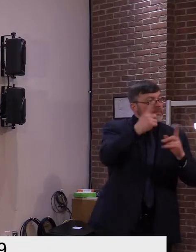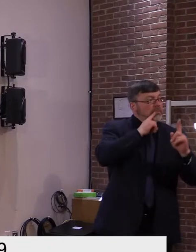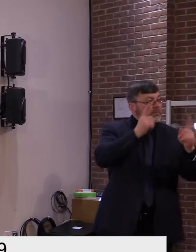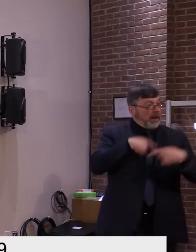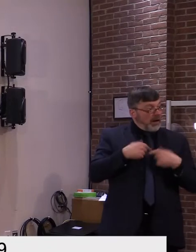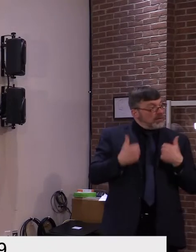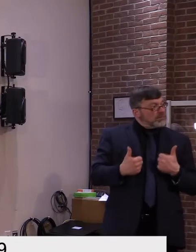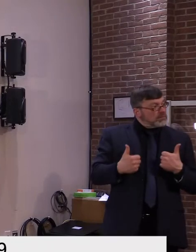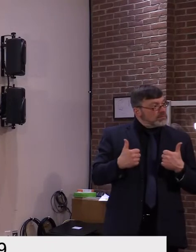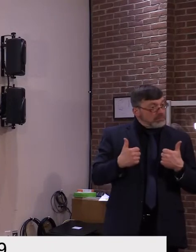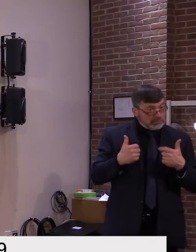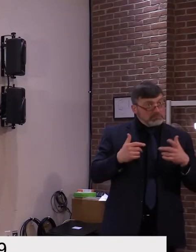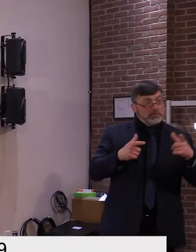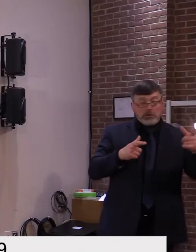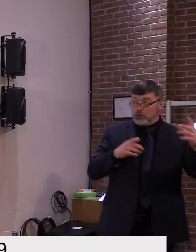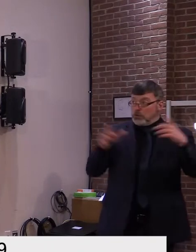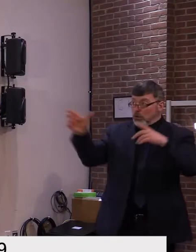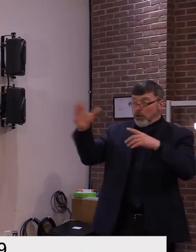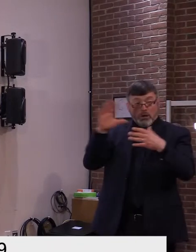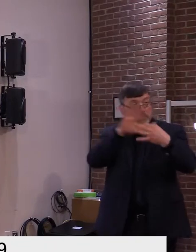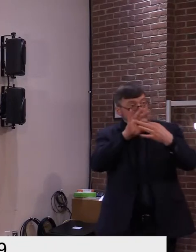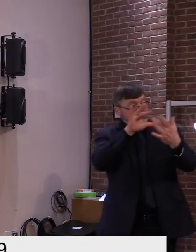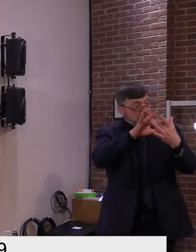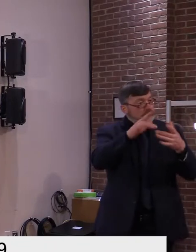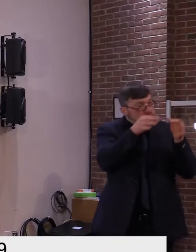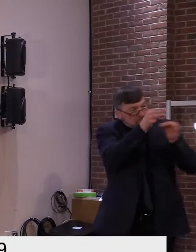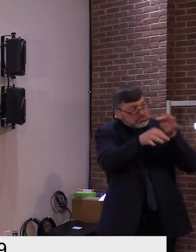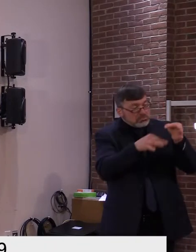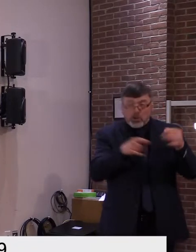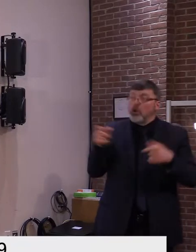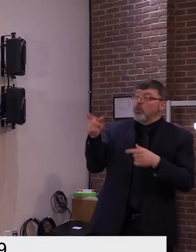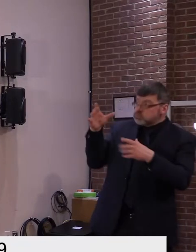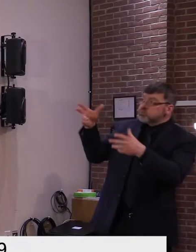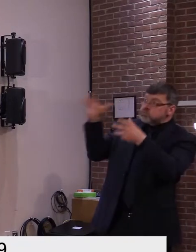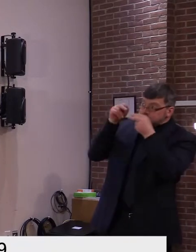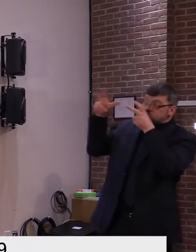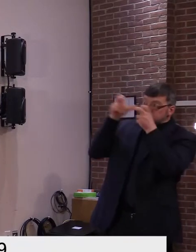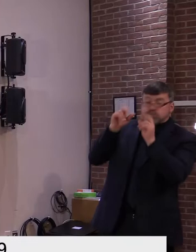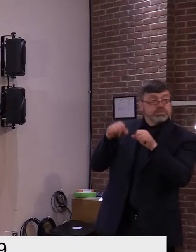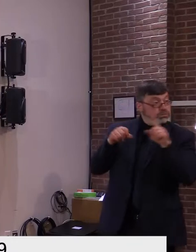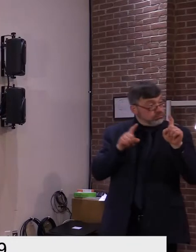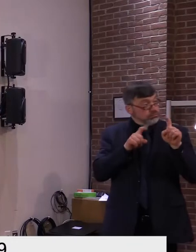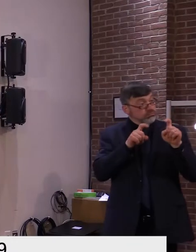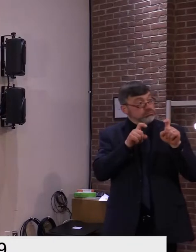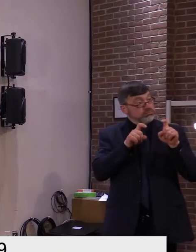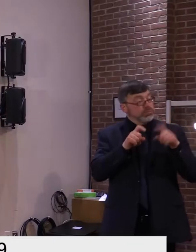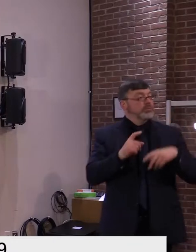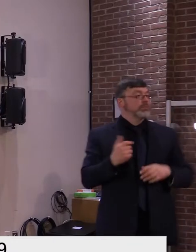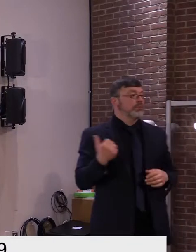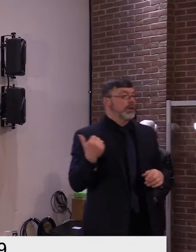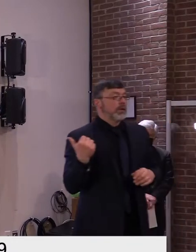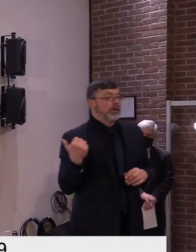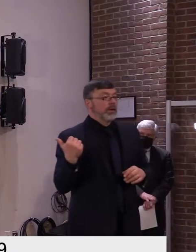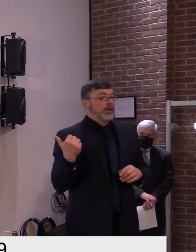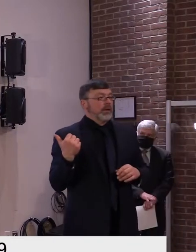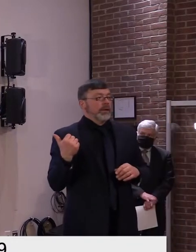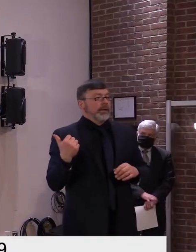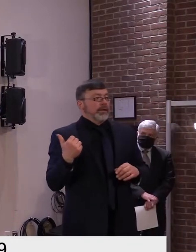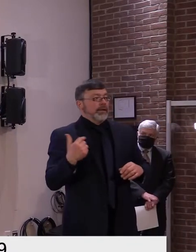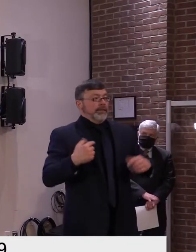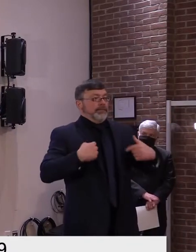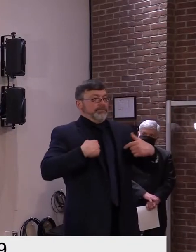the state. Yeah, good. So, obviously, there's the one methodology, which is just look at our website, because I promised people that there